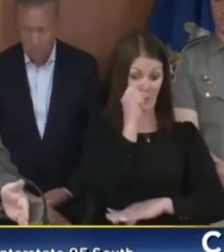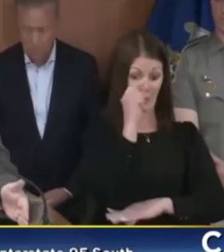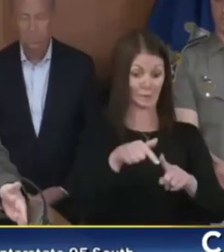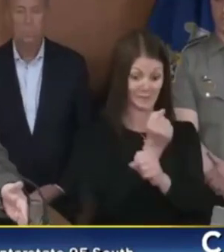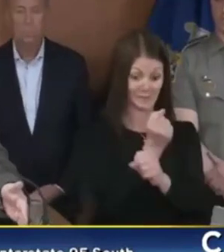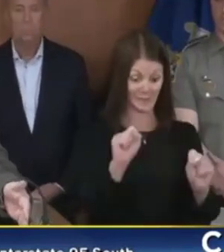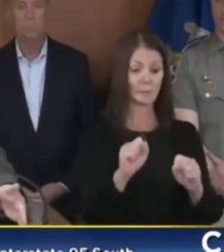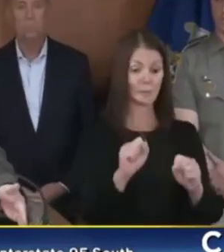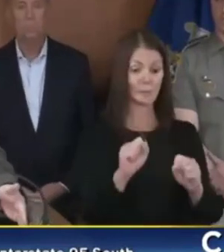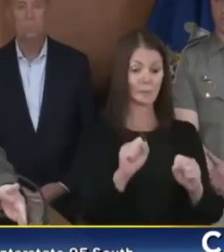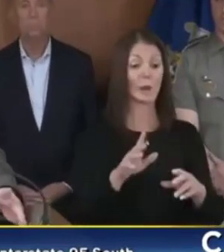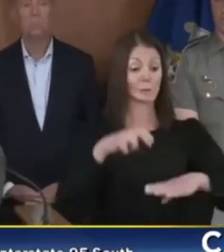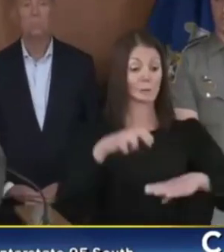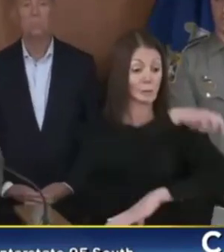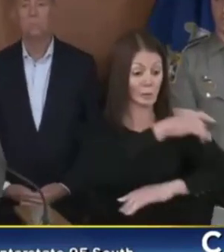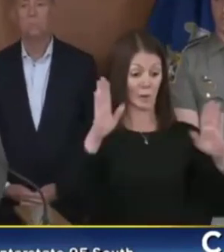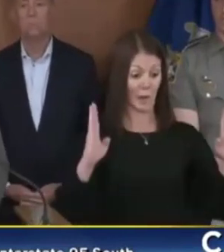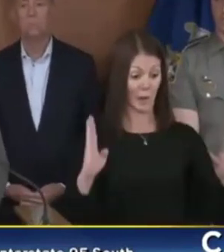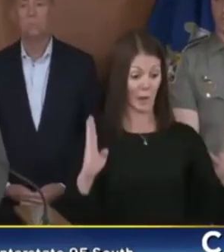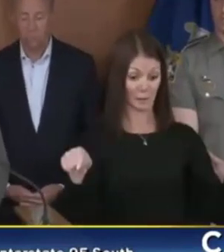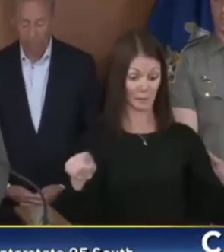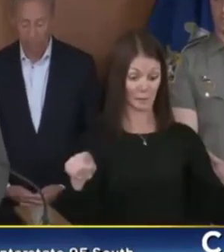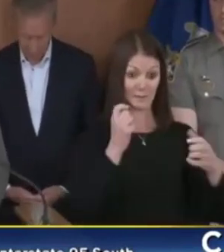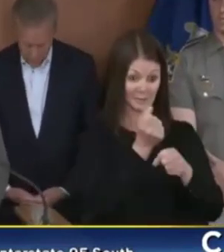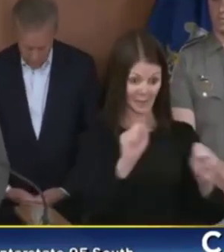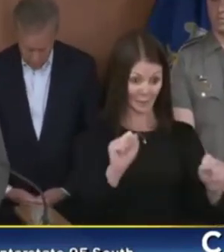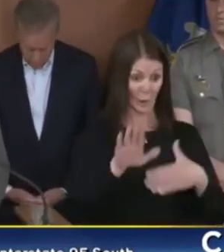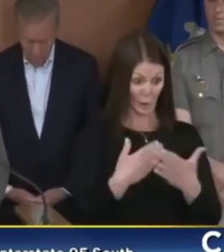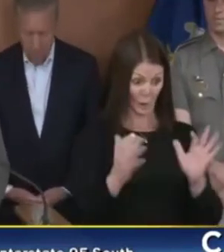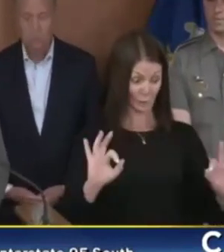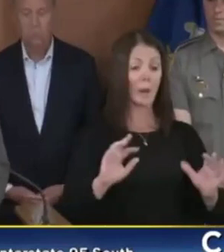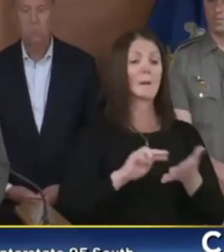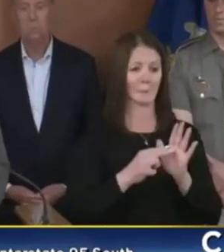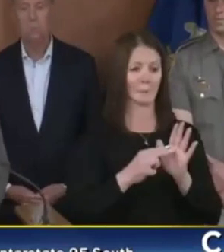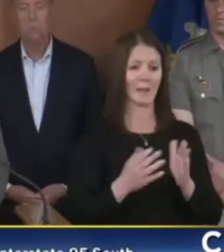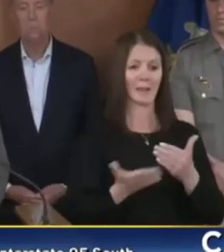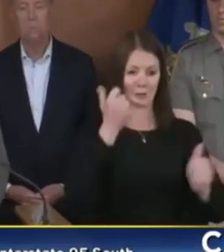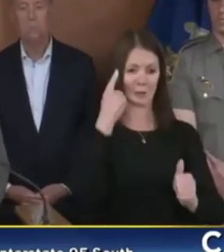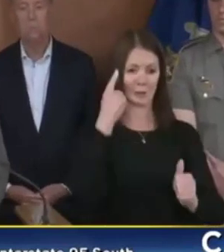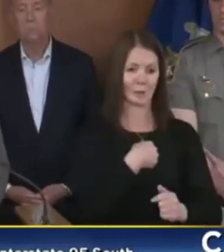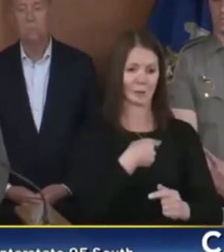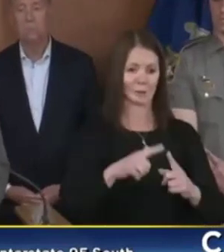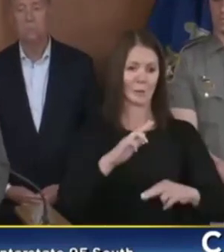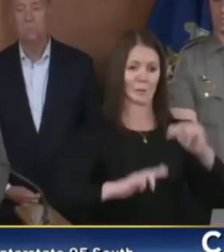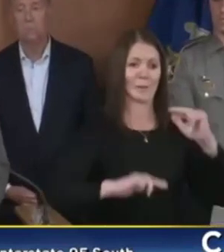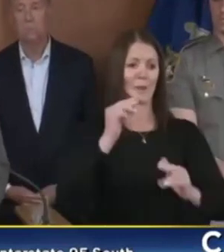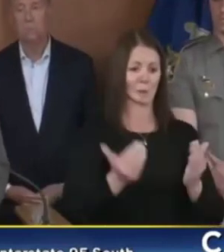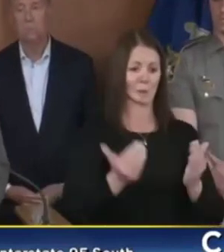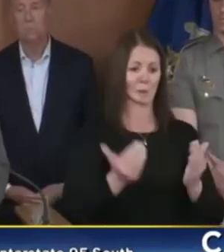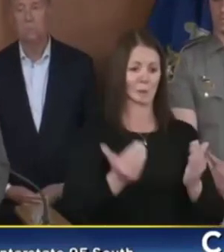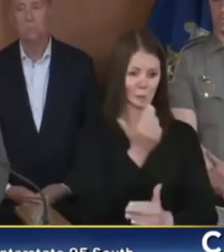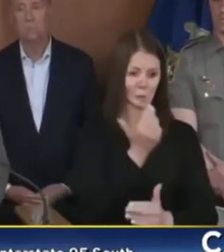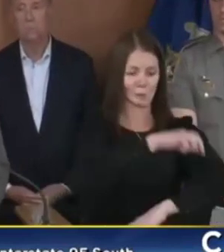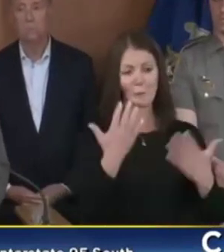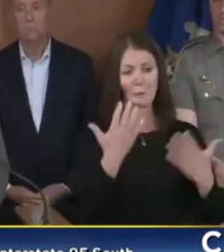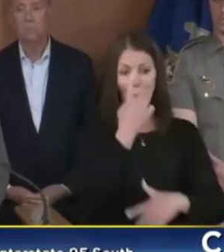either side of the bridge structure are safe, it will make life easier for us to be able to build a new bridge in place over the course of a